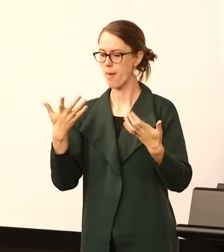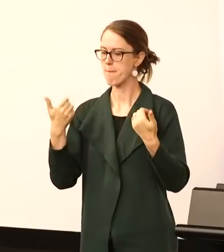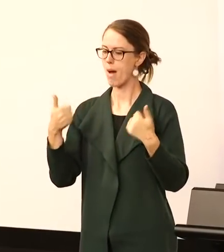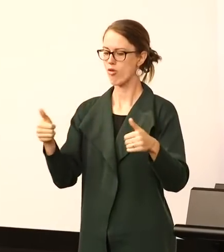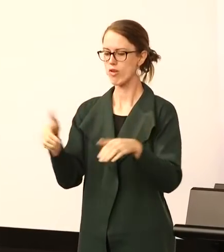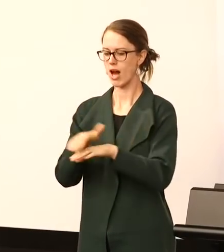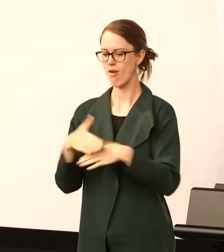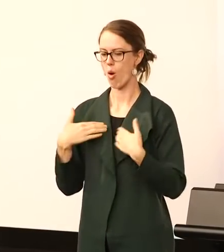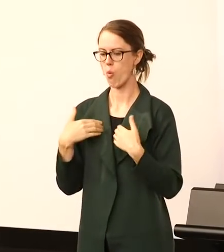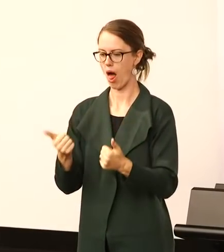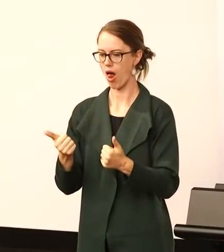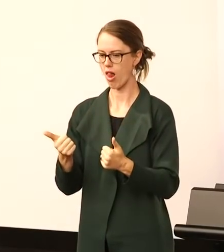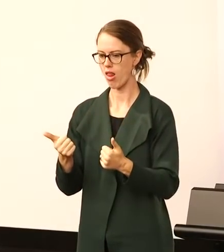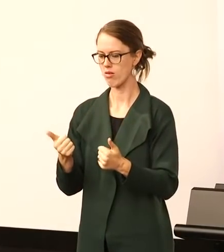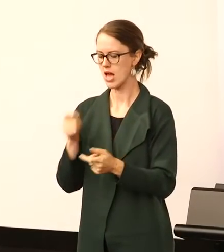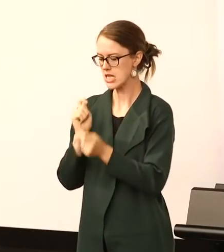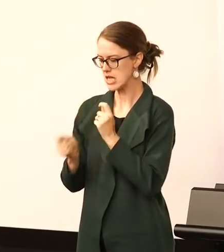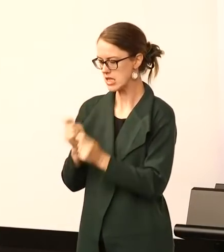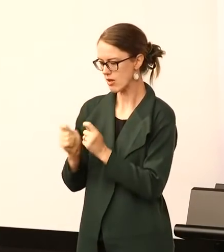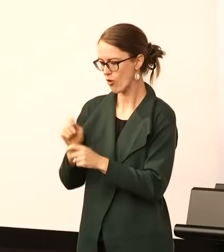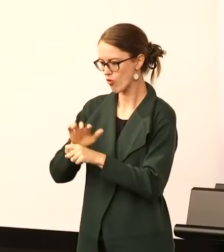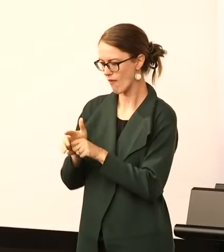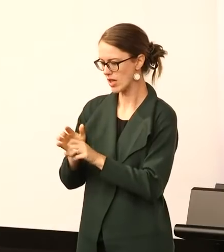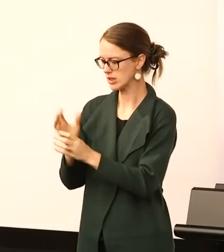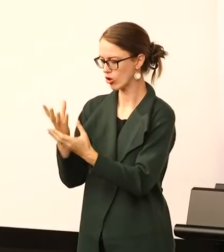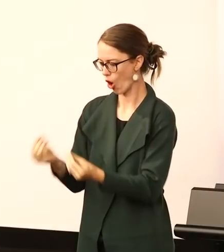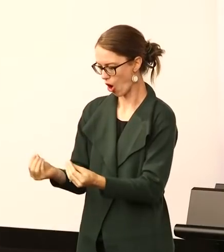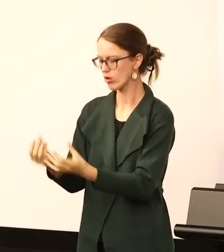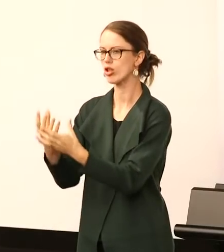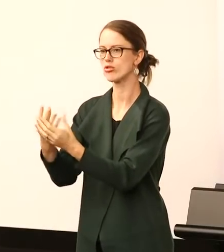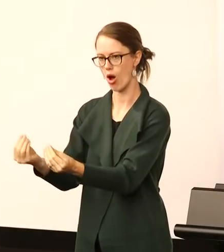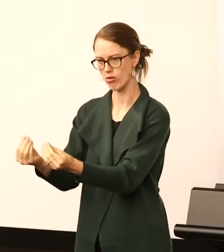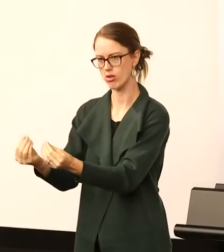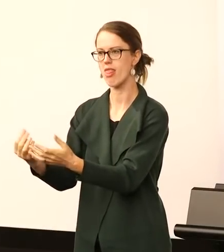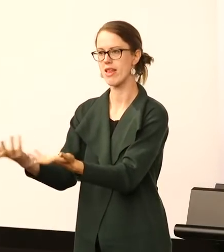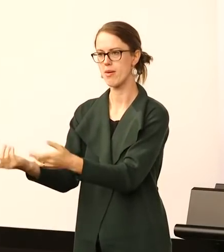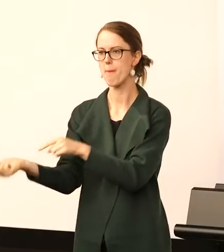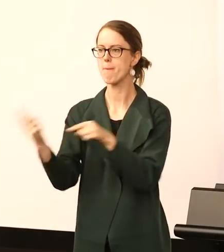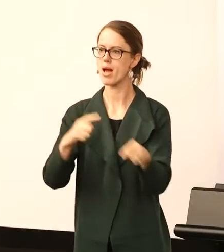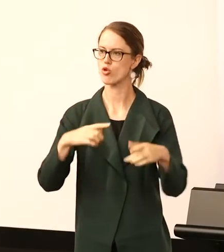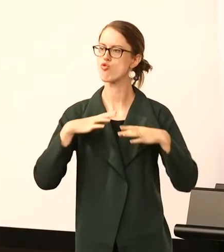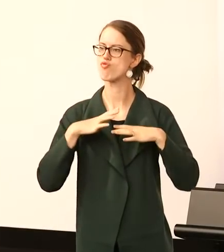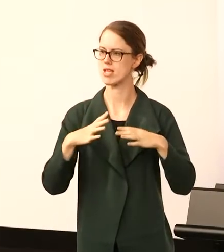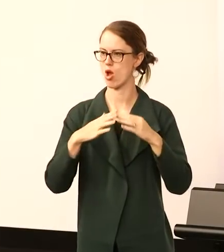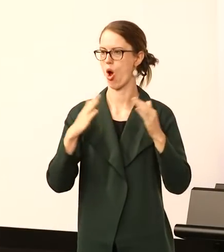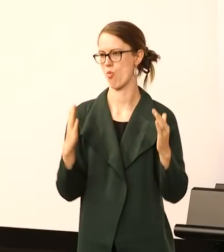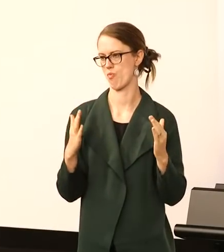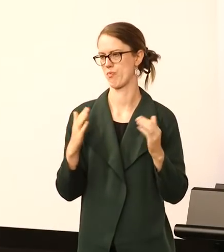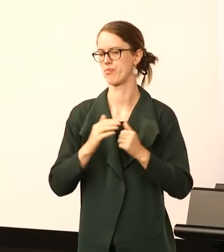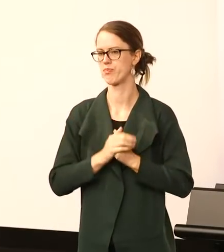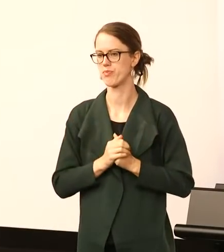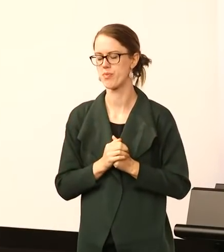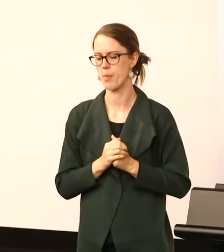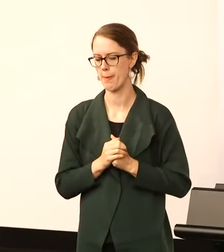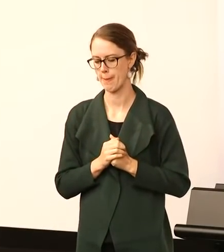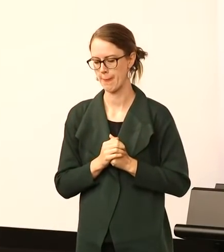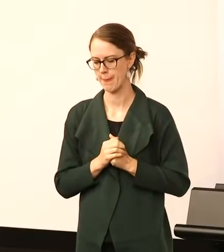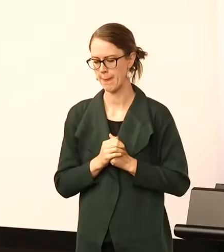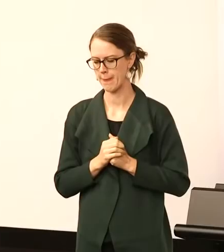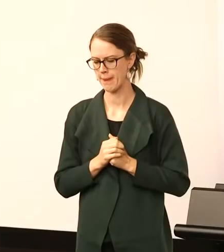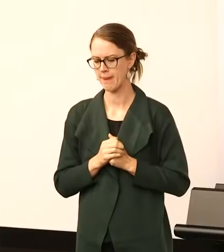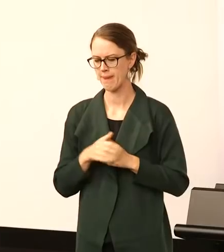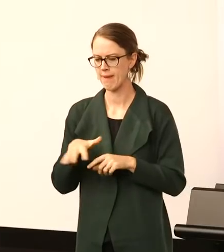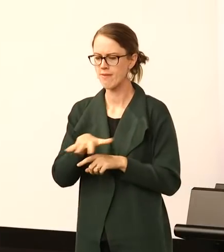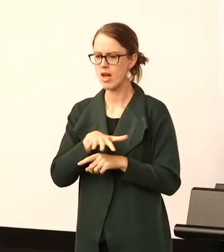recovered, with 2 negative test results, she was transferred back to St Margaret's Rest Home. The family